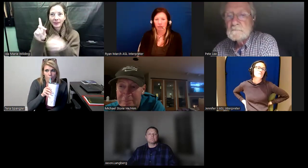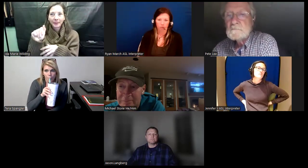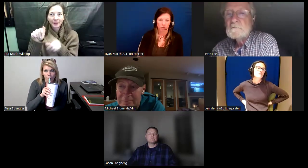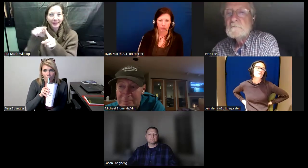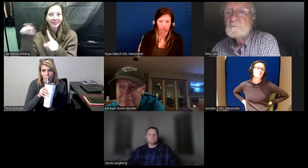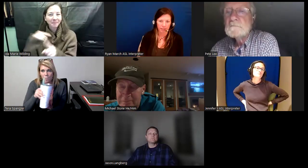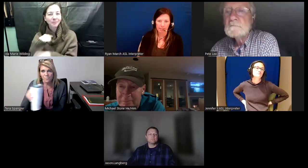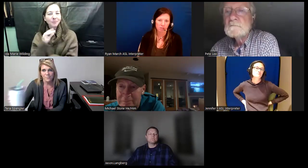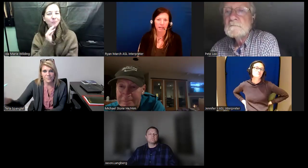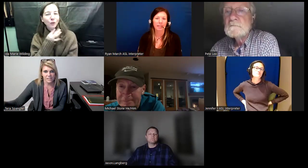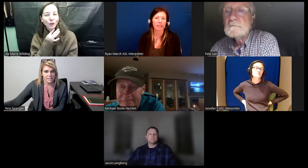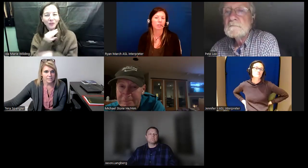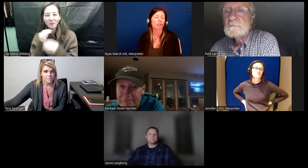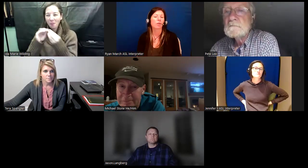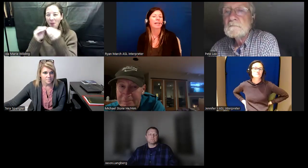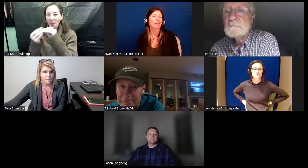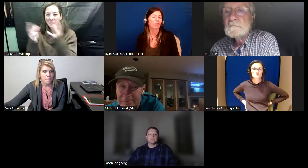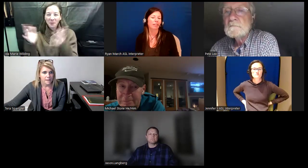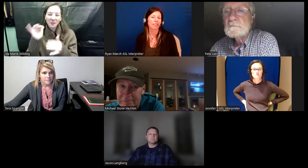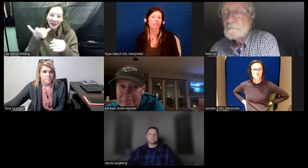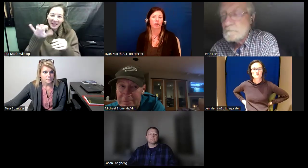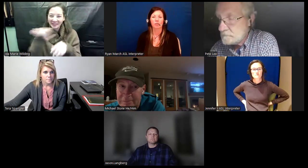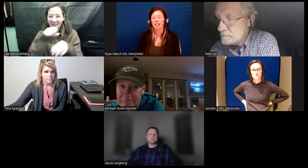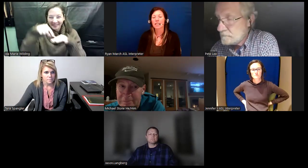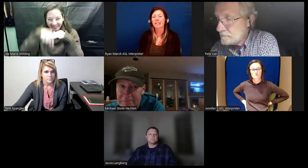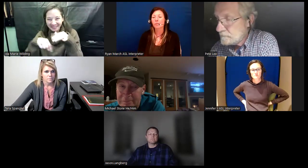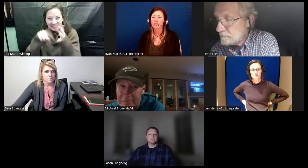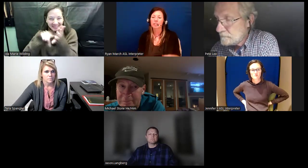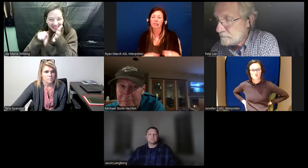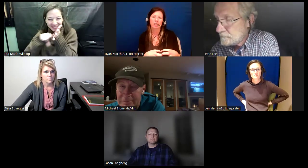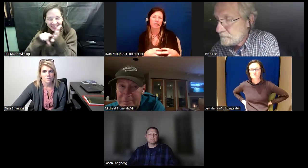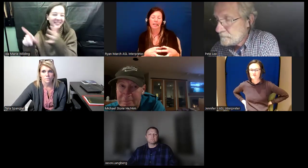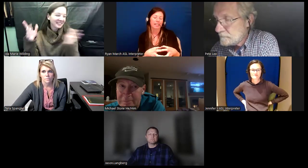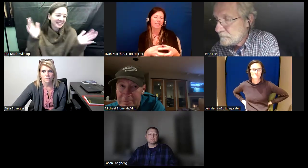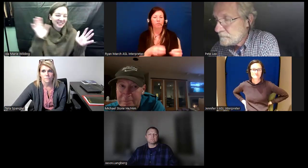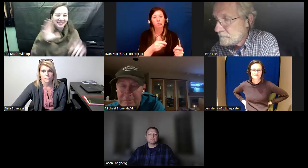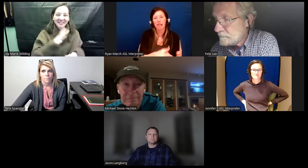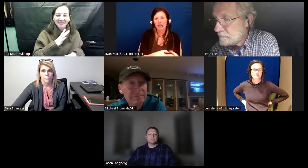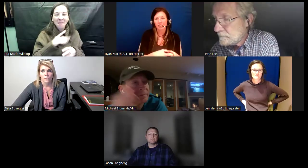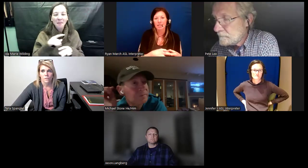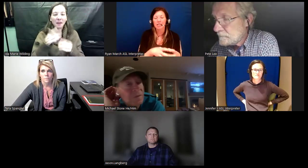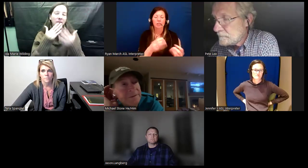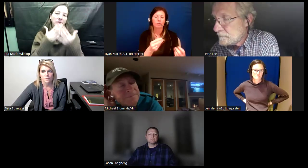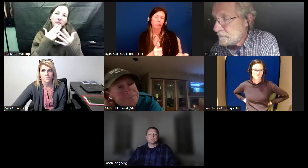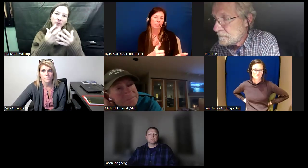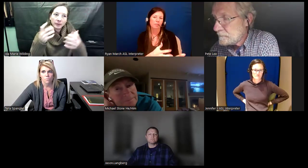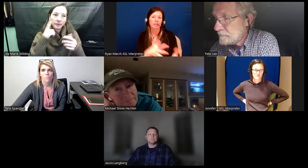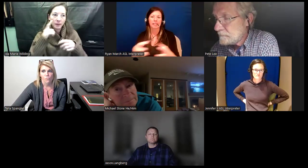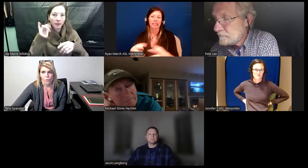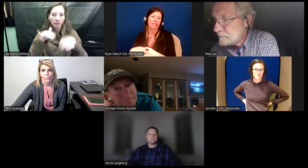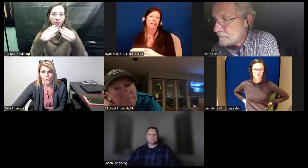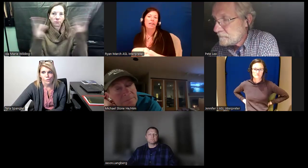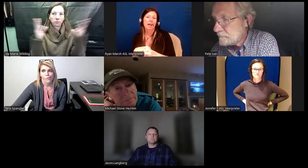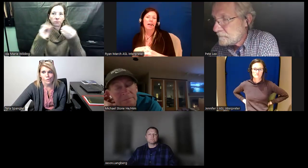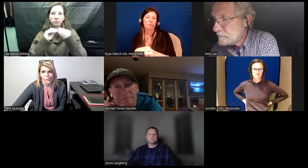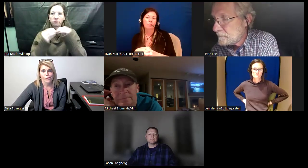share how smart they are because they don't have the language. So I am curious if those numbers as far as like deaf plus, multiple